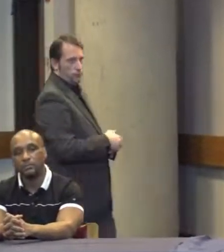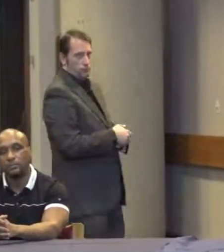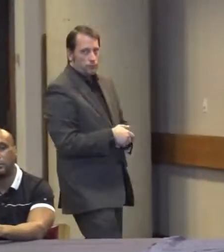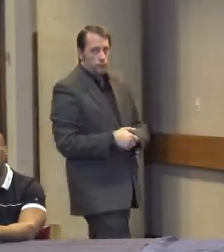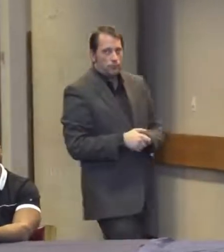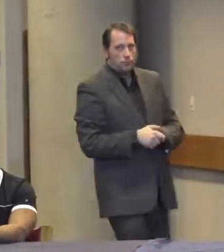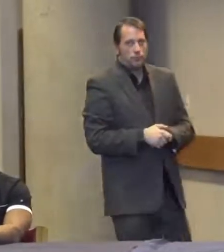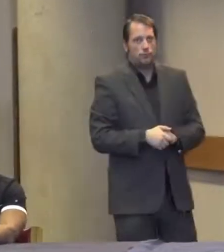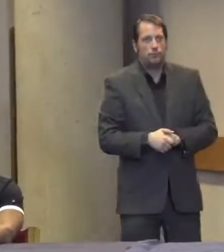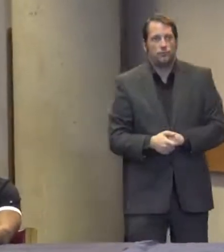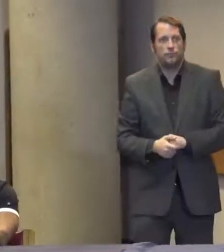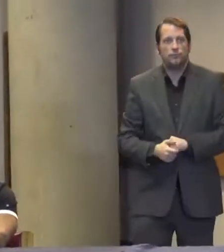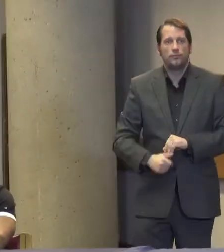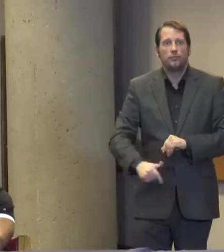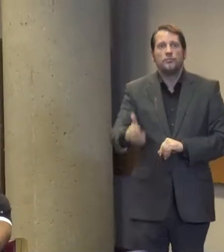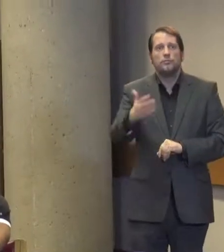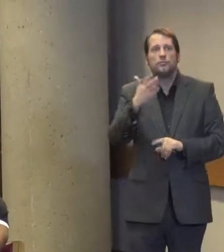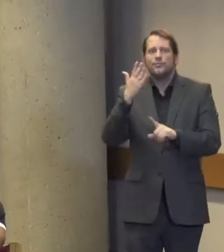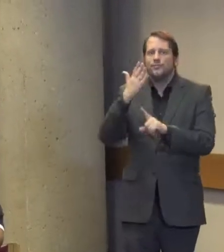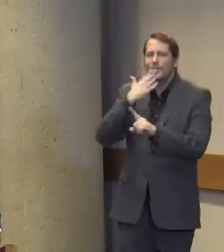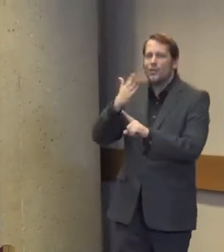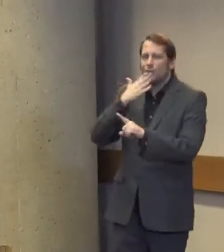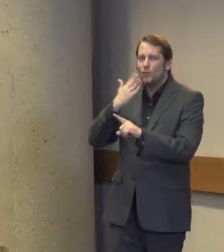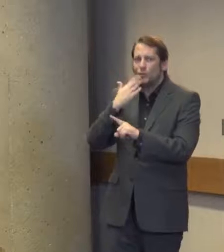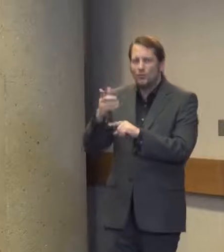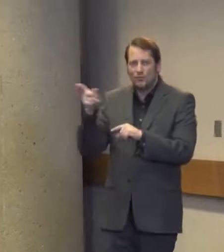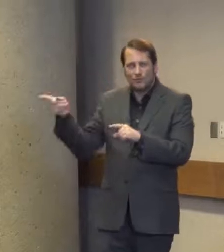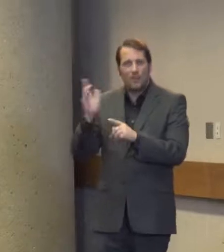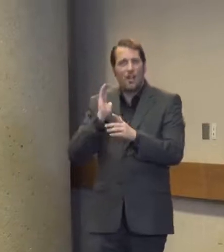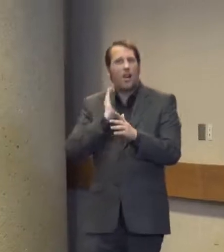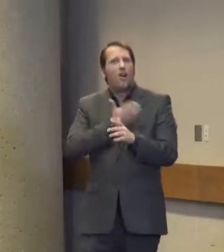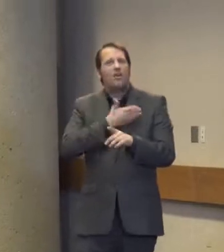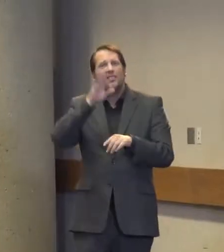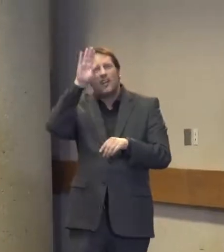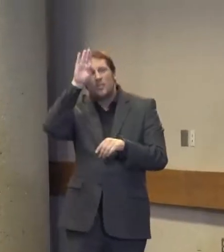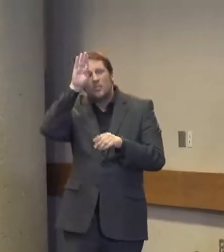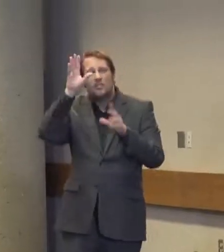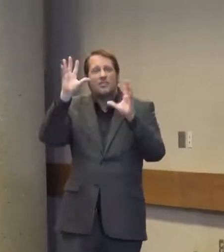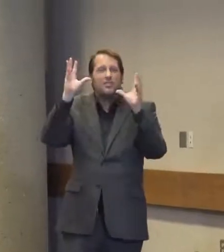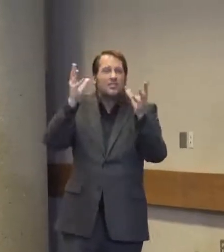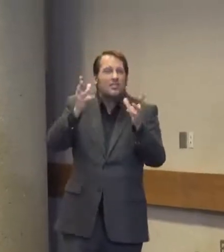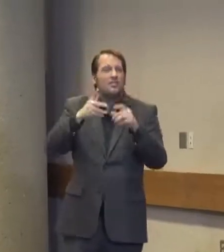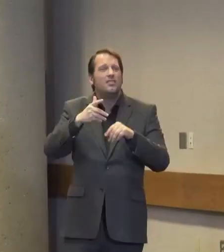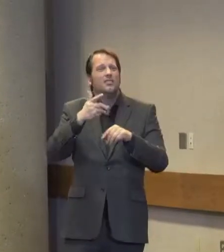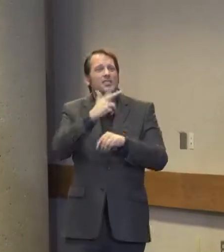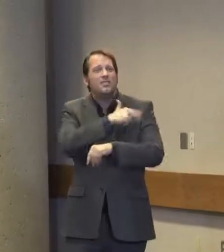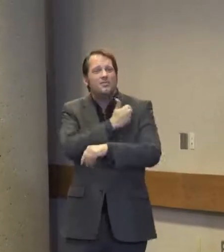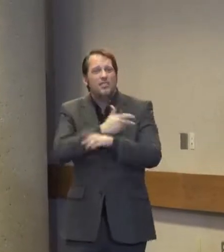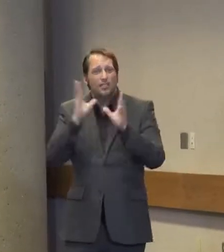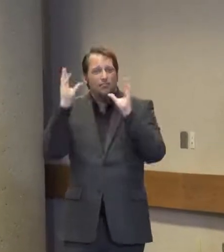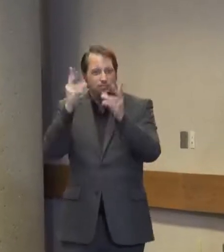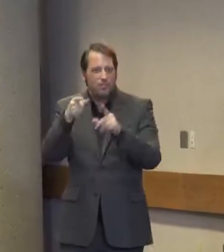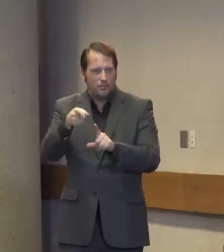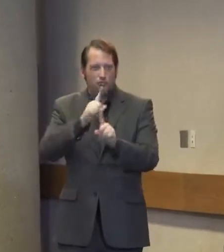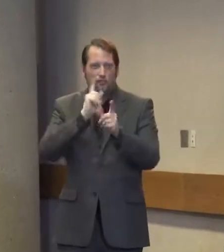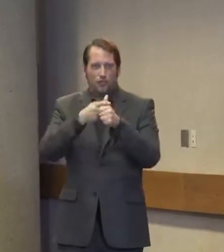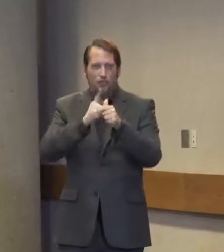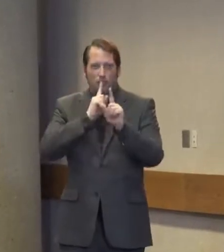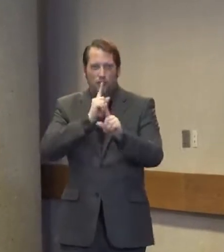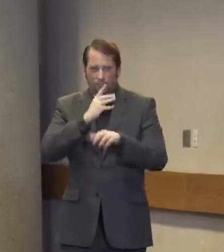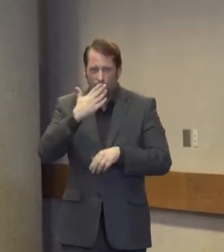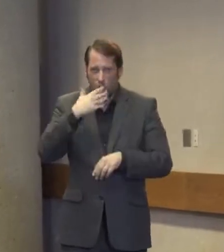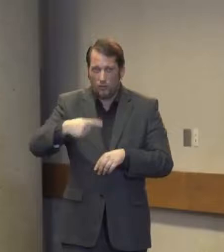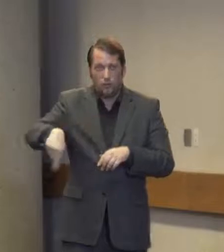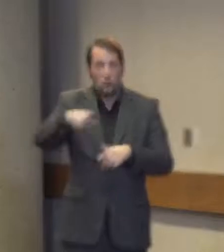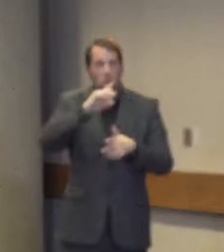in thanking our responders, our private sector partners, people working in grocery stores and other places. This is a whole of community response. We're up